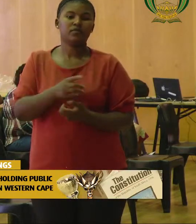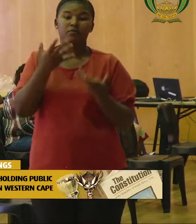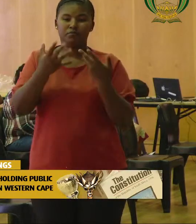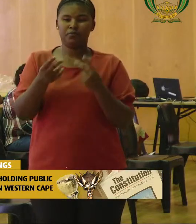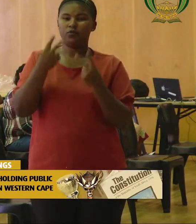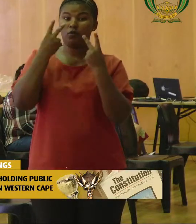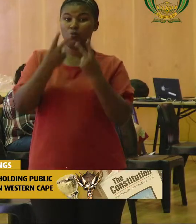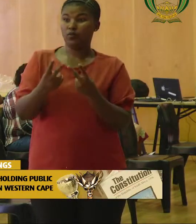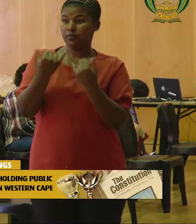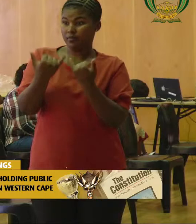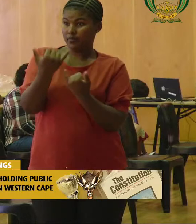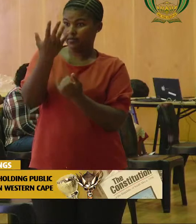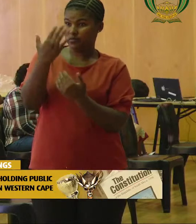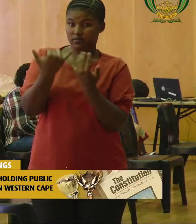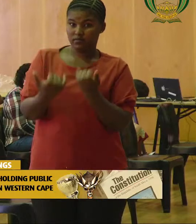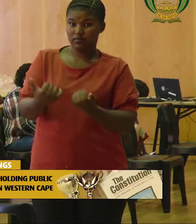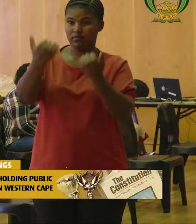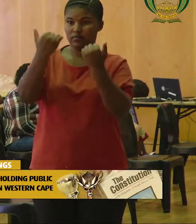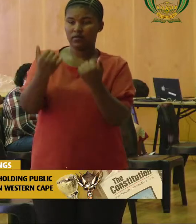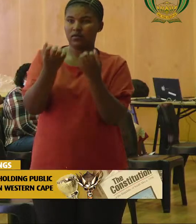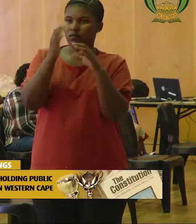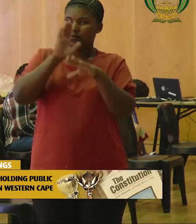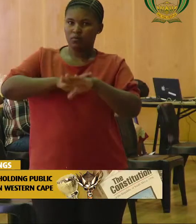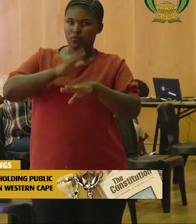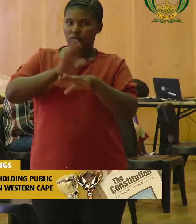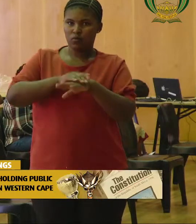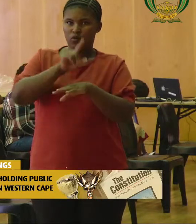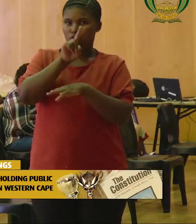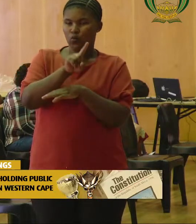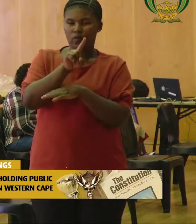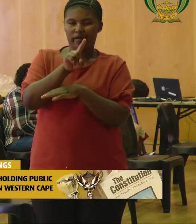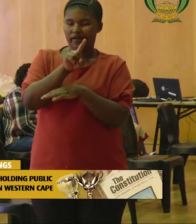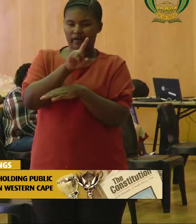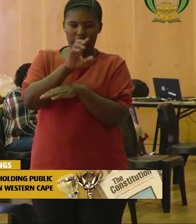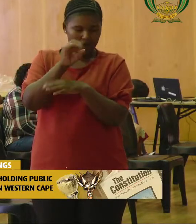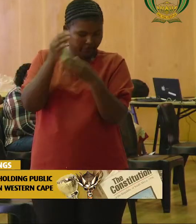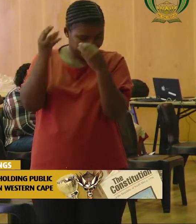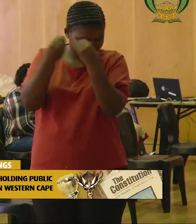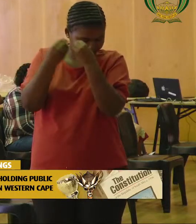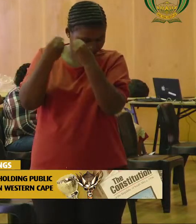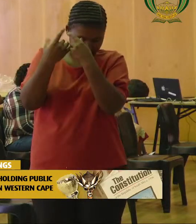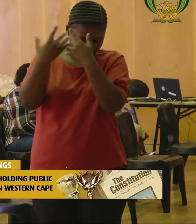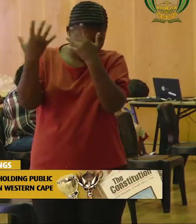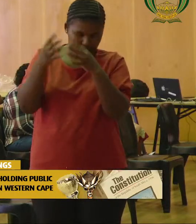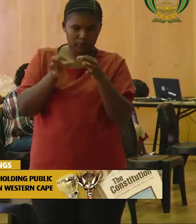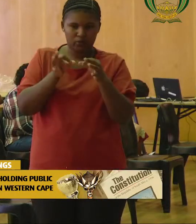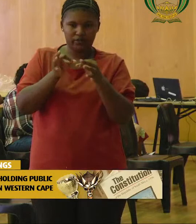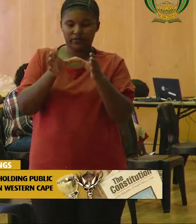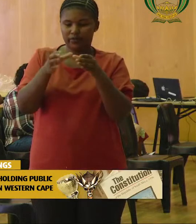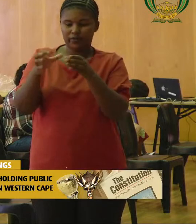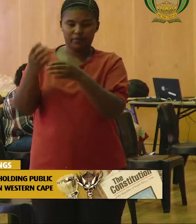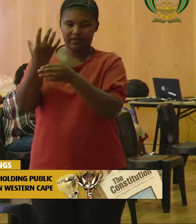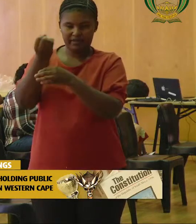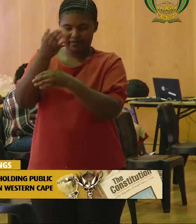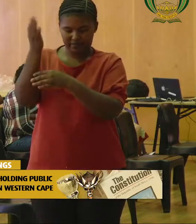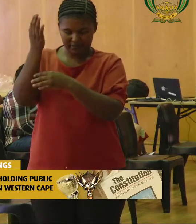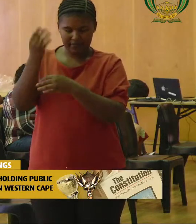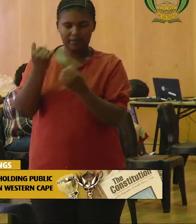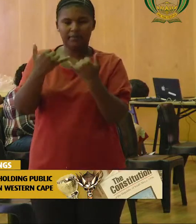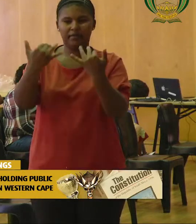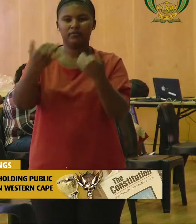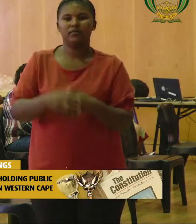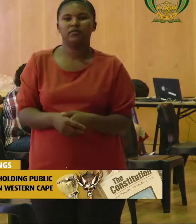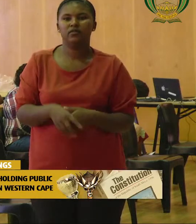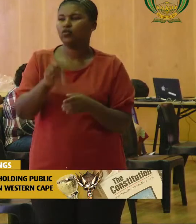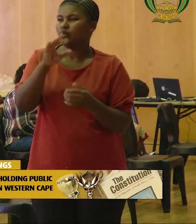ungabona eParliament, we have more than 100 and what political parties. So